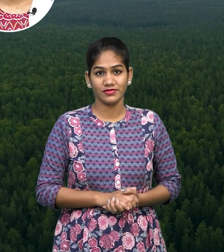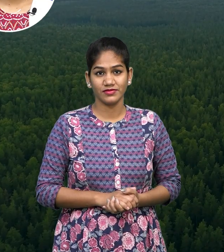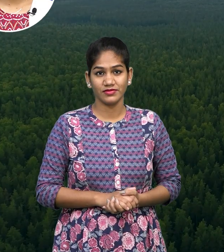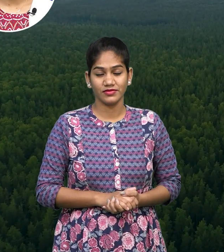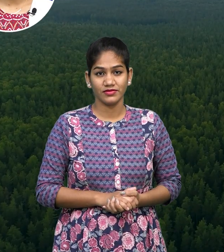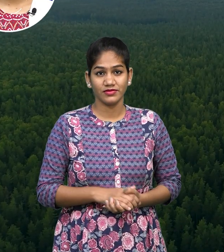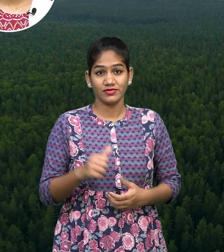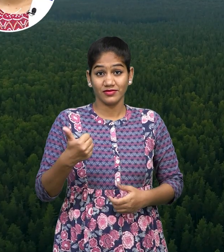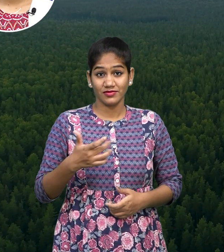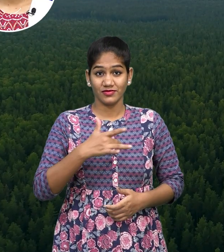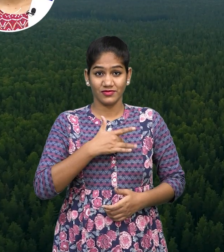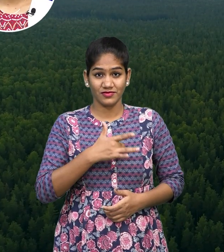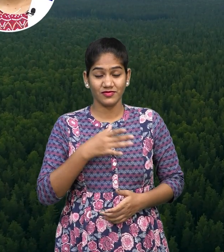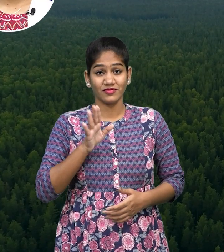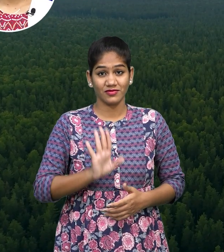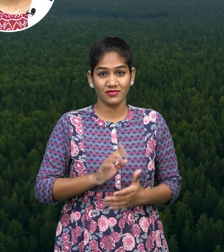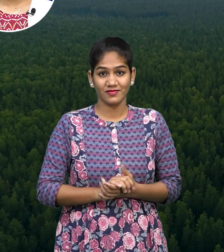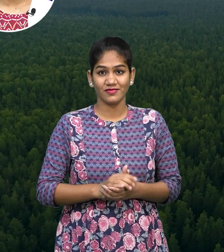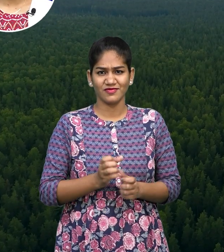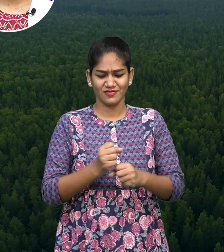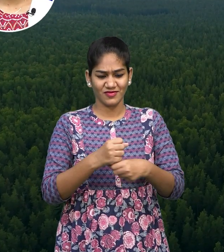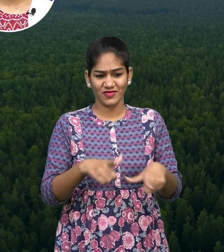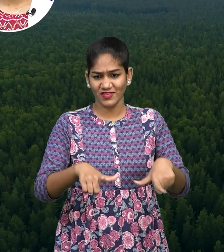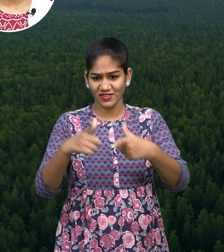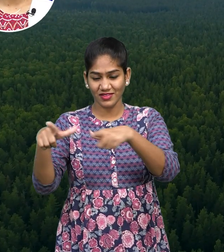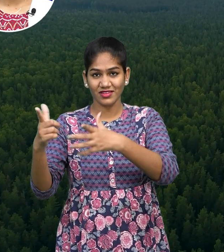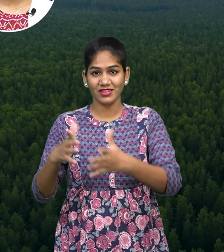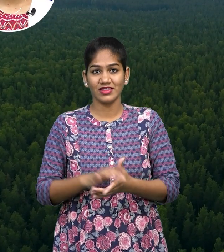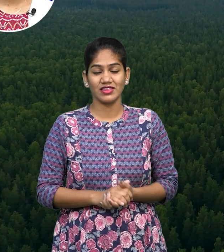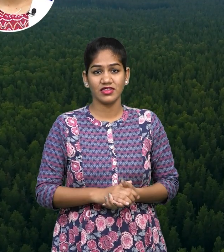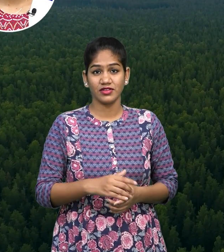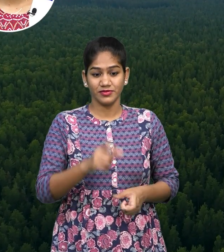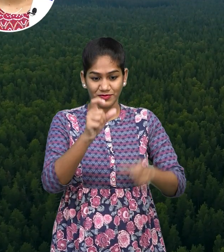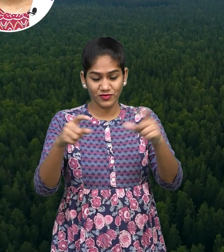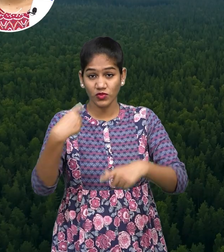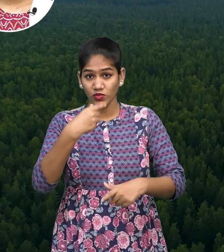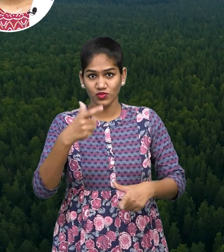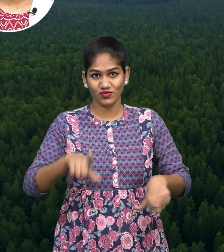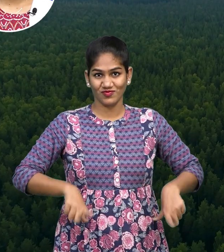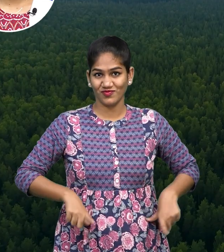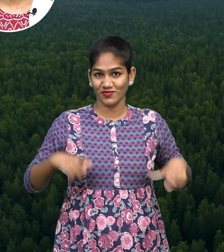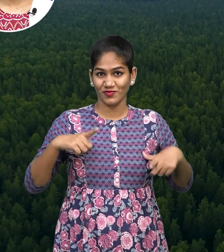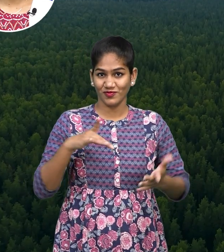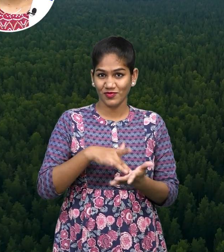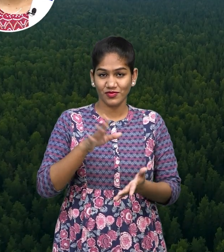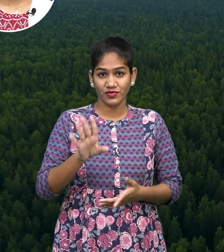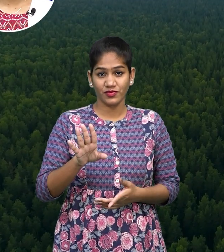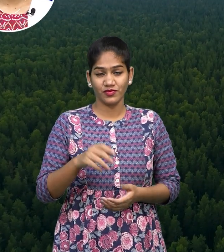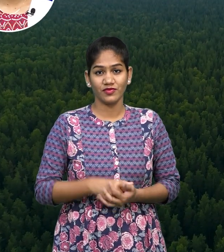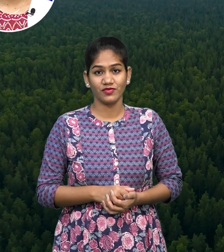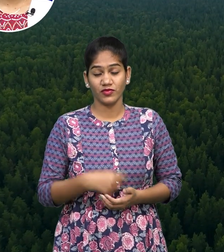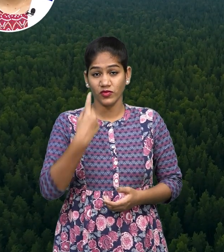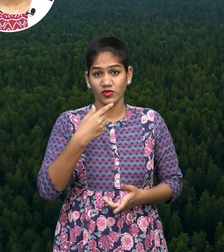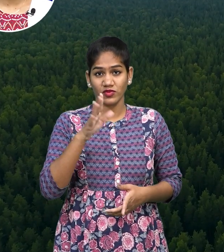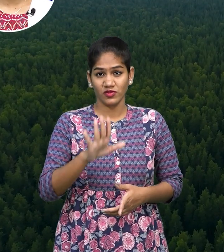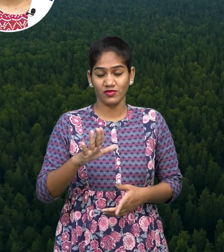others feel that by making the forest dwellers who have been traditionally